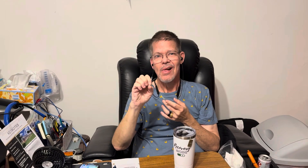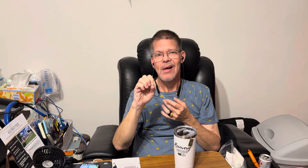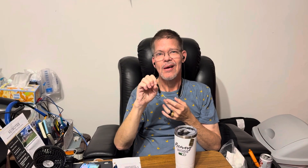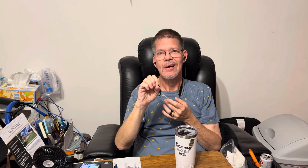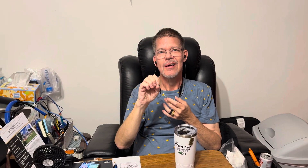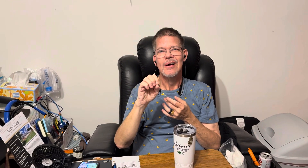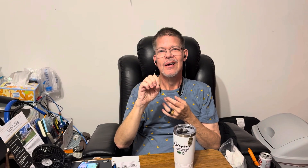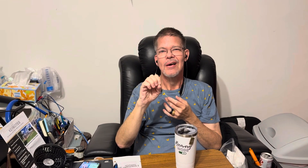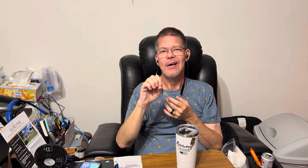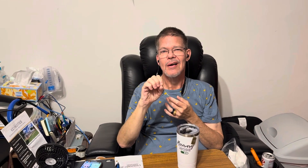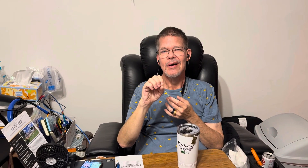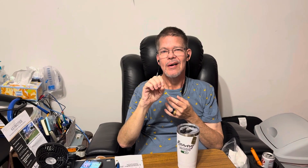However you spell it.